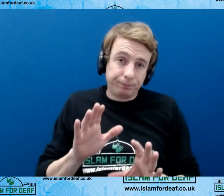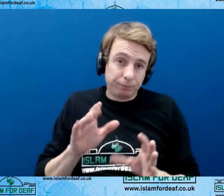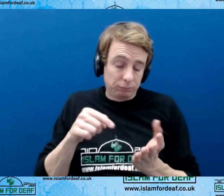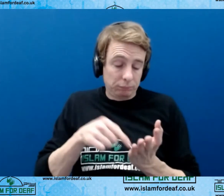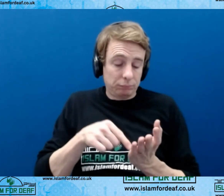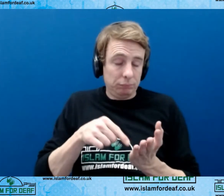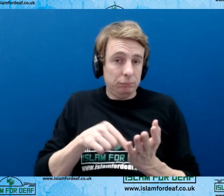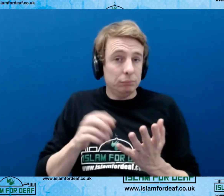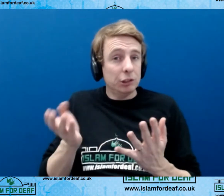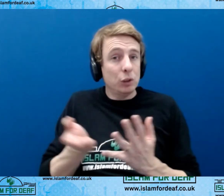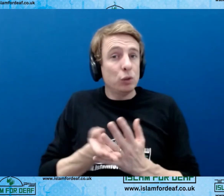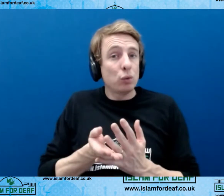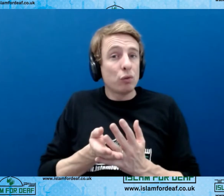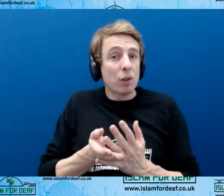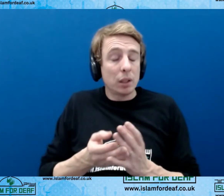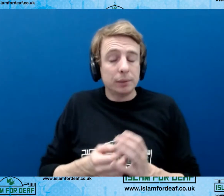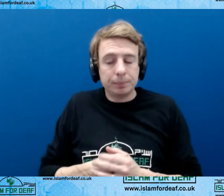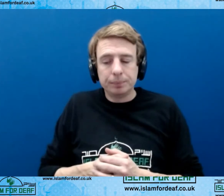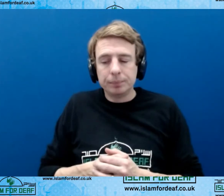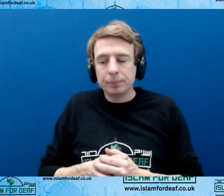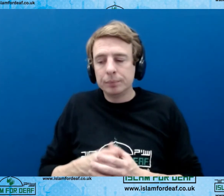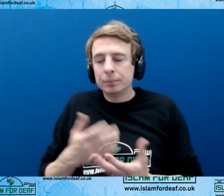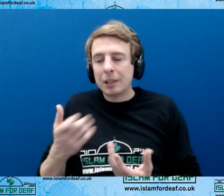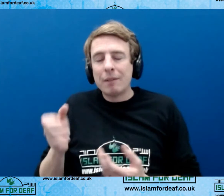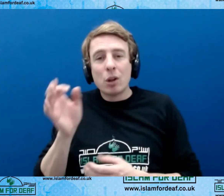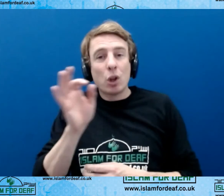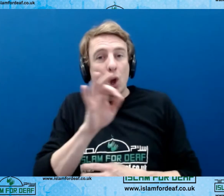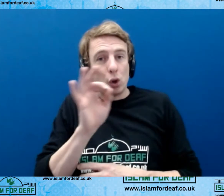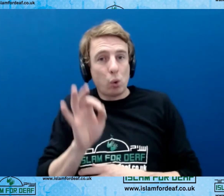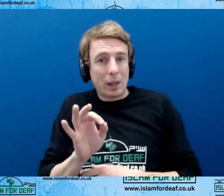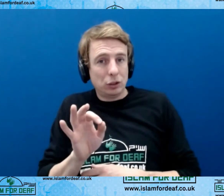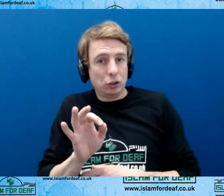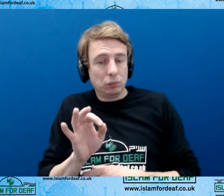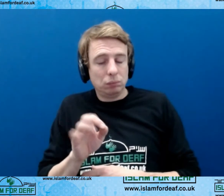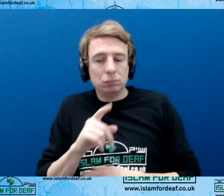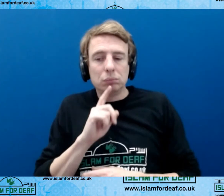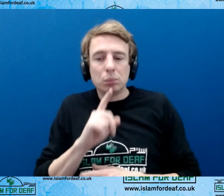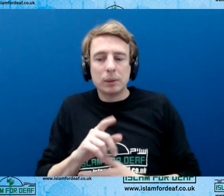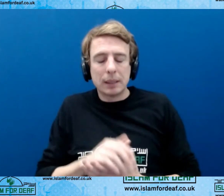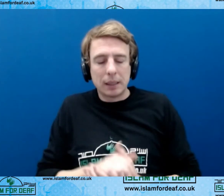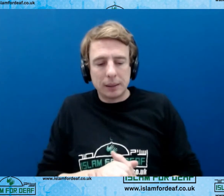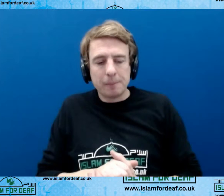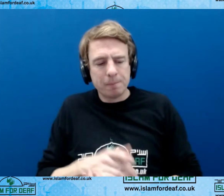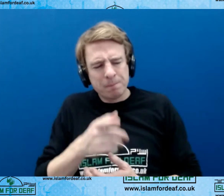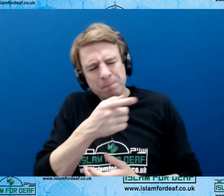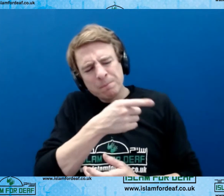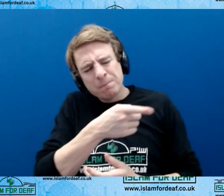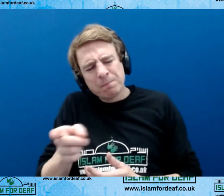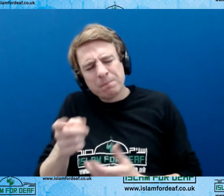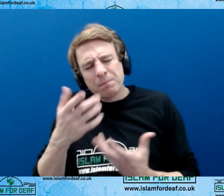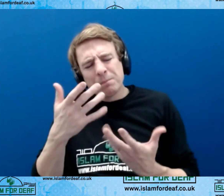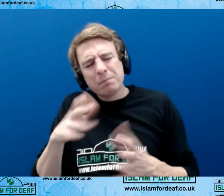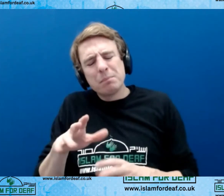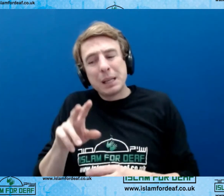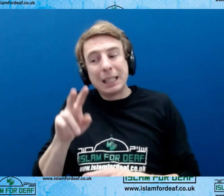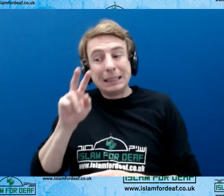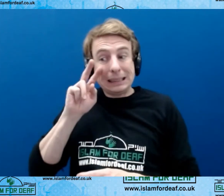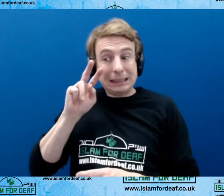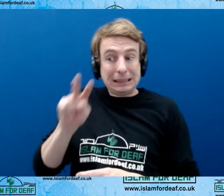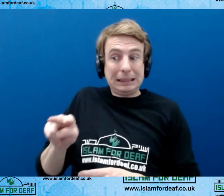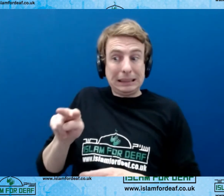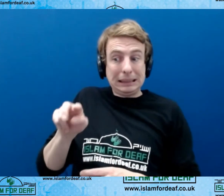Prophet Muhammad?" And here the question is to show a kind of an astonishment, and not an astonishment